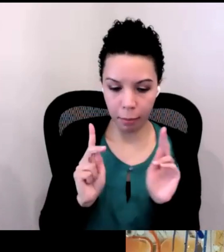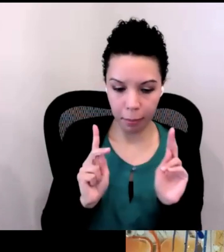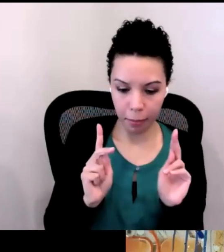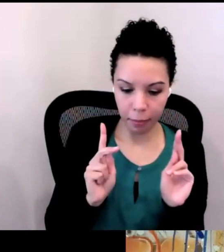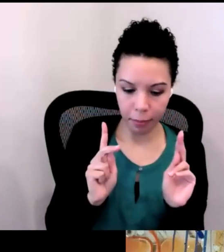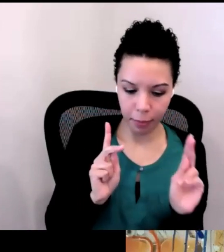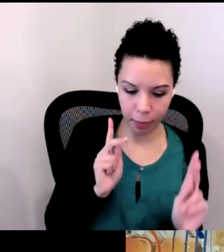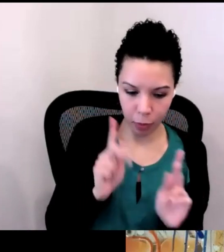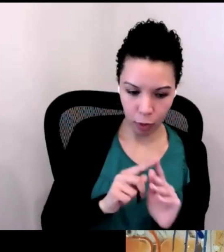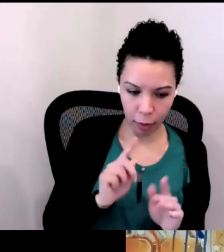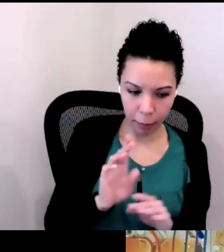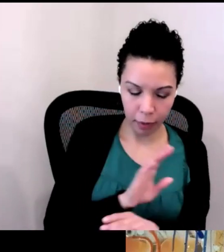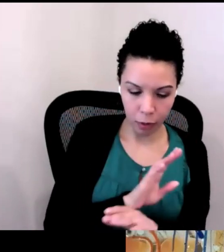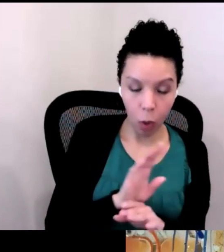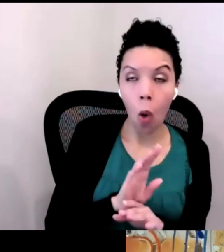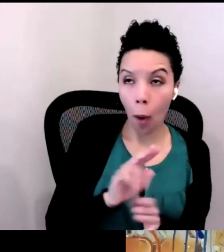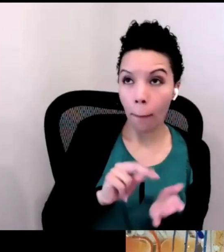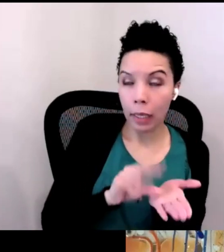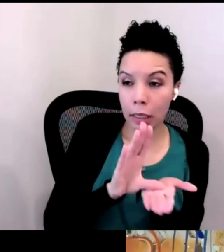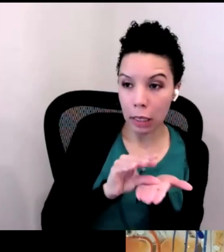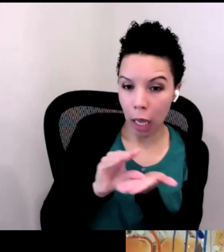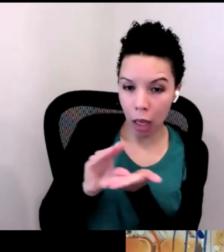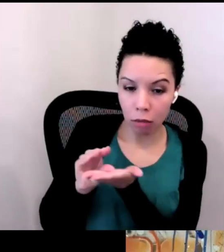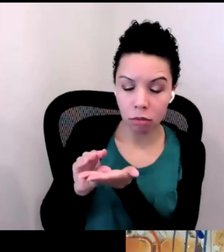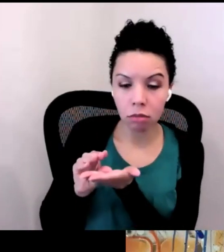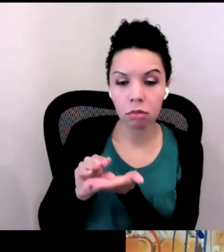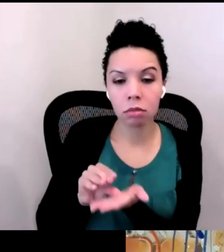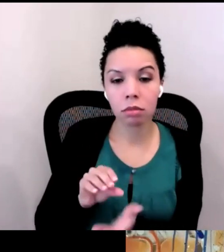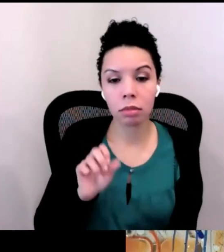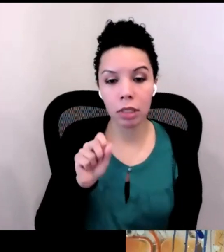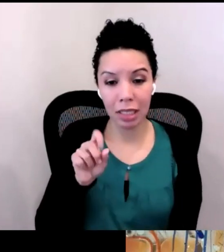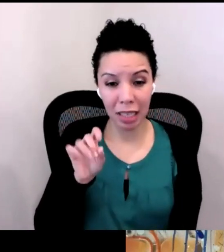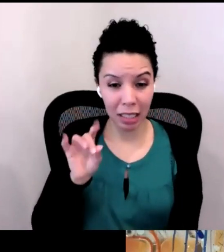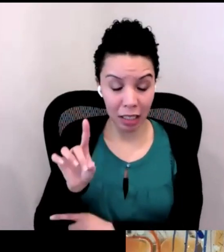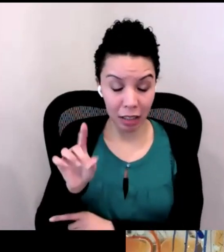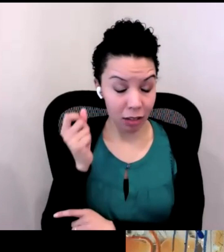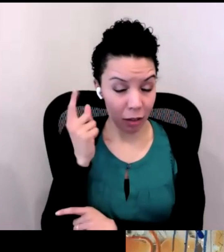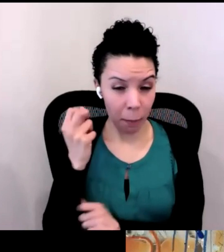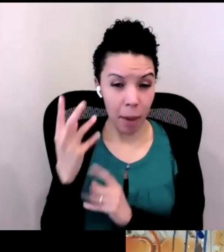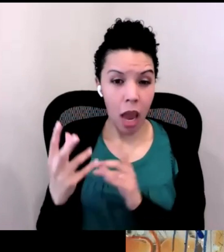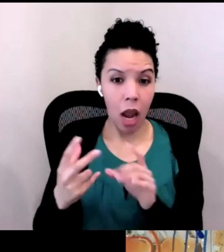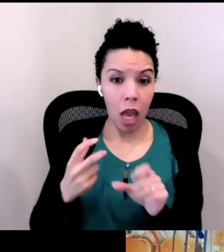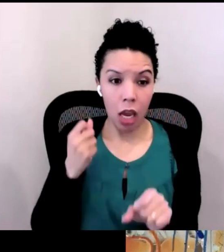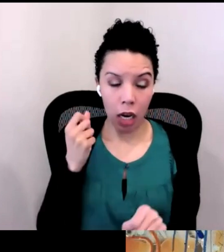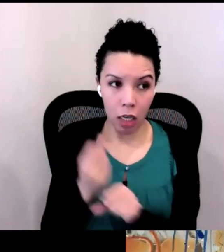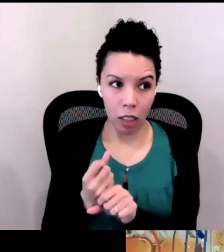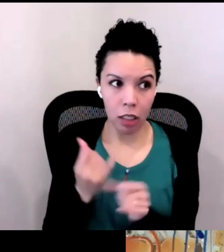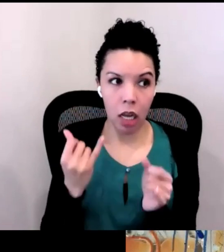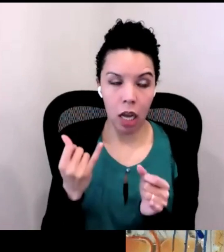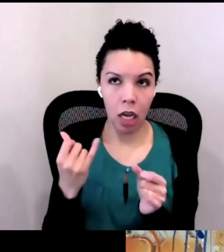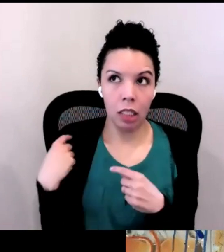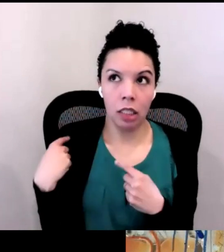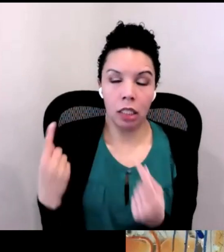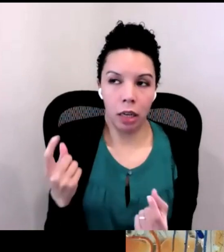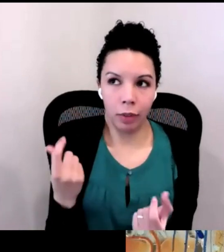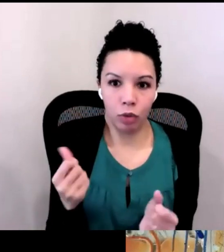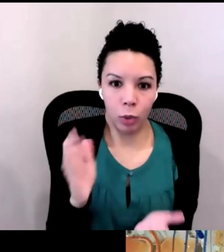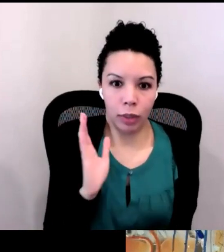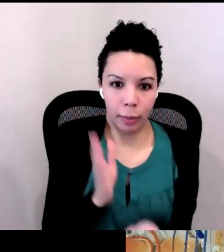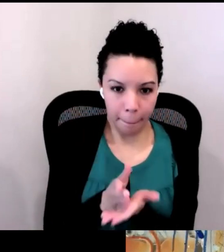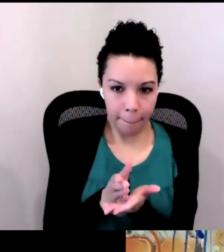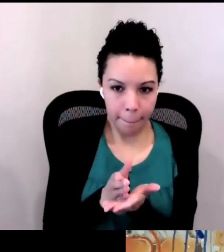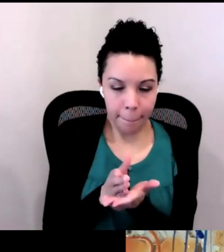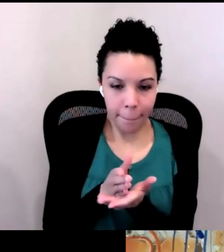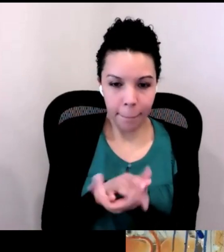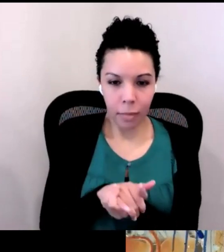assume that means discounting. I definitely did that, and it's taken me many, many years to stop doing that. Just knowing what